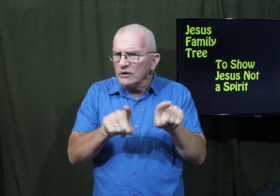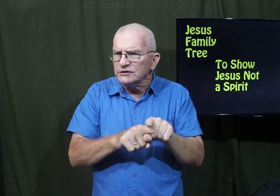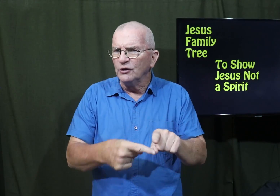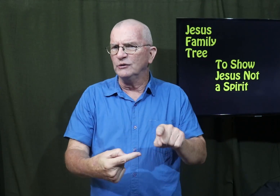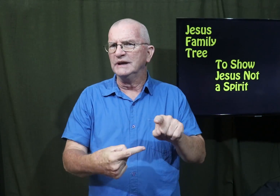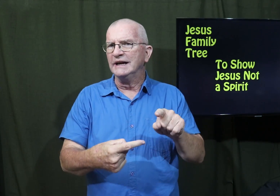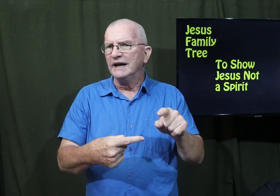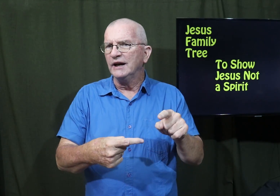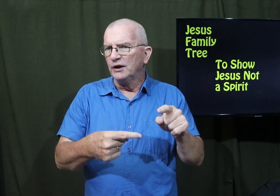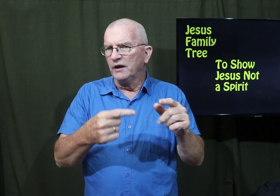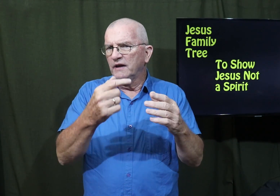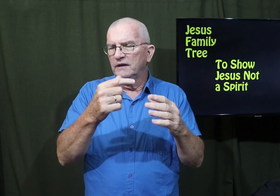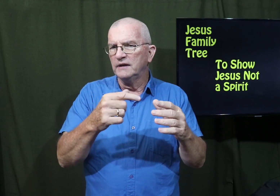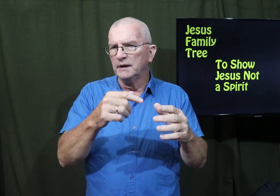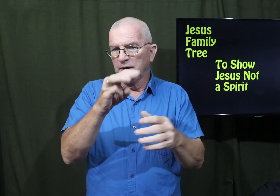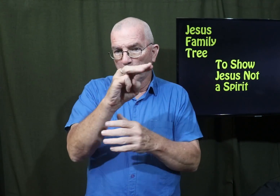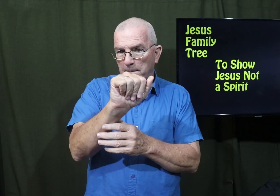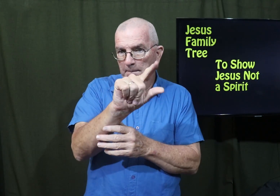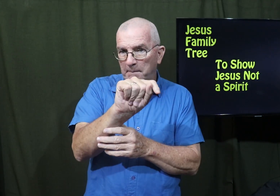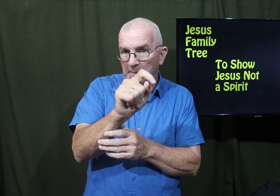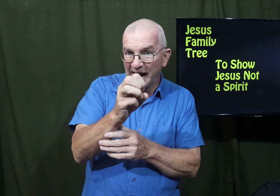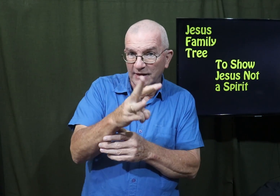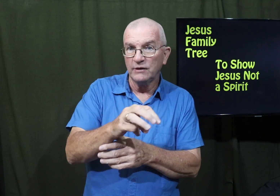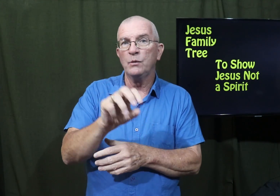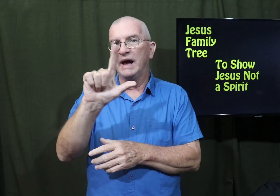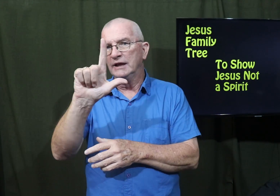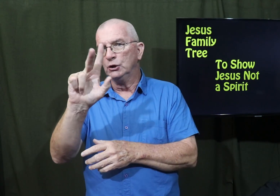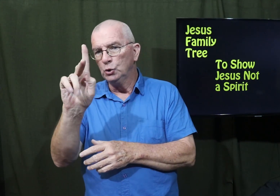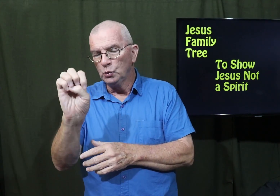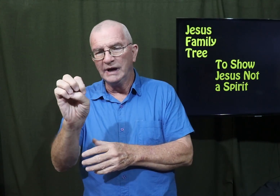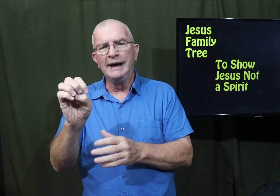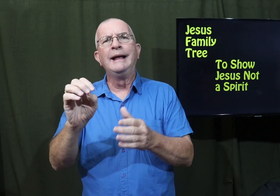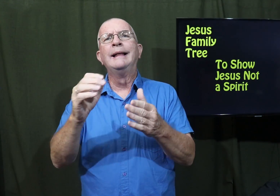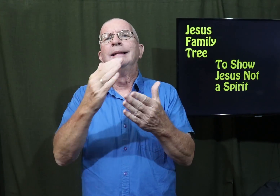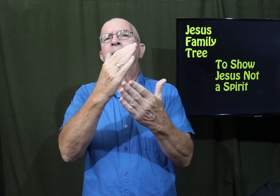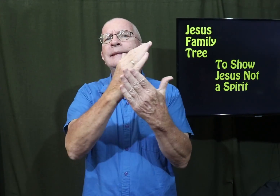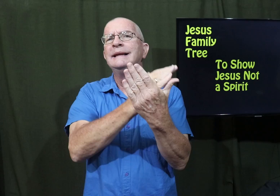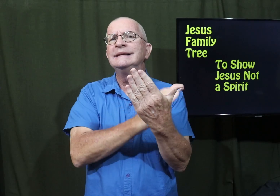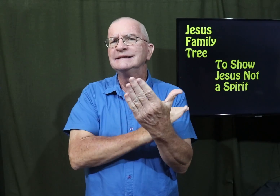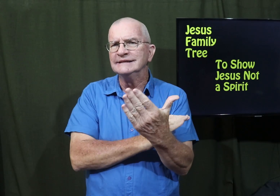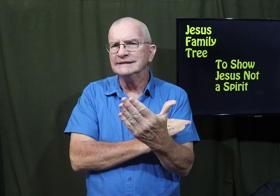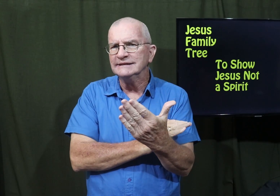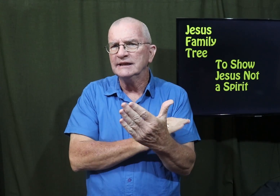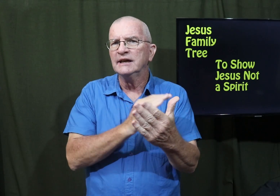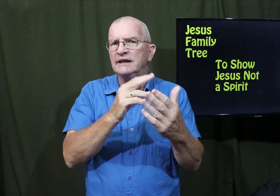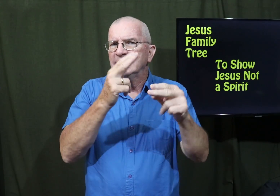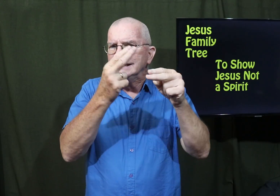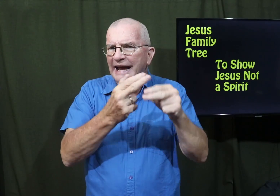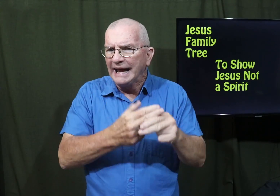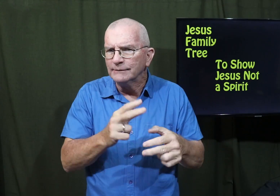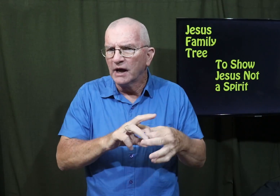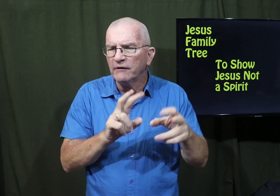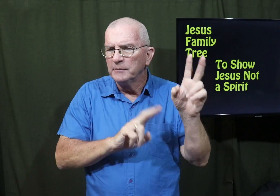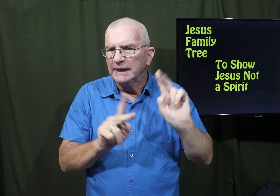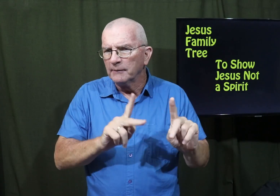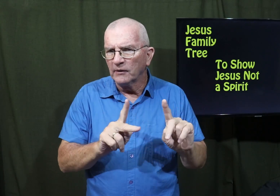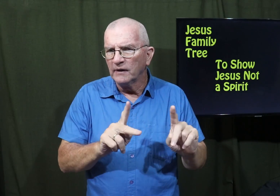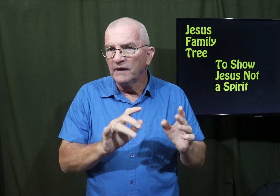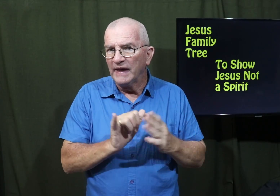also Matthew and Luke list the names of the people